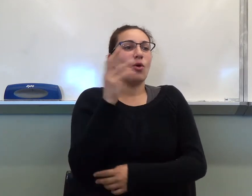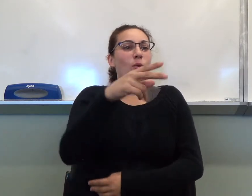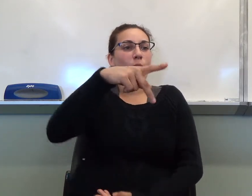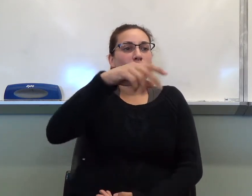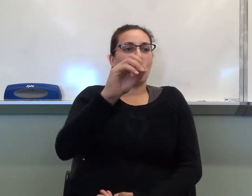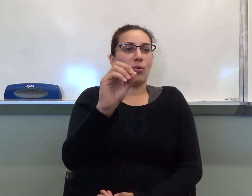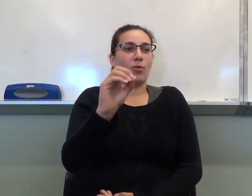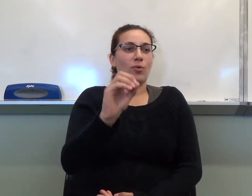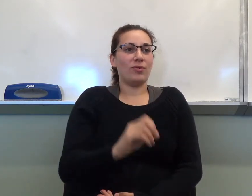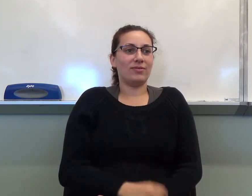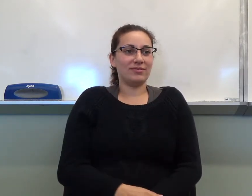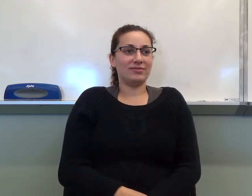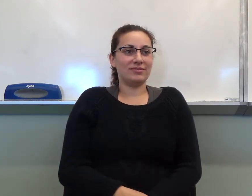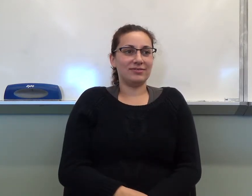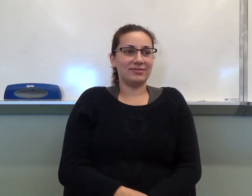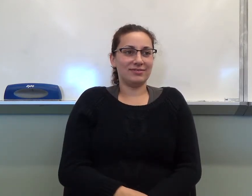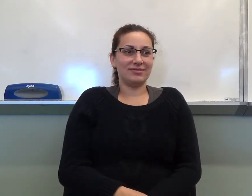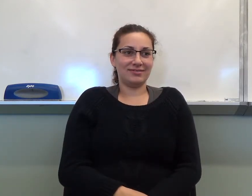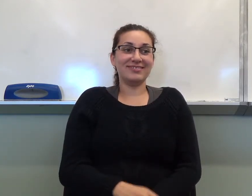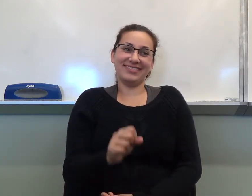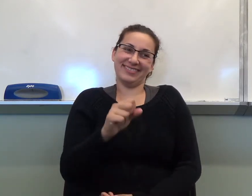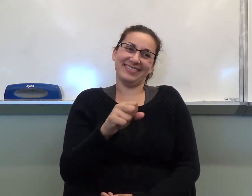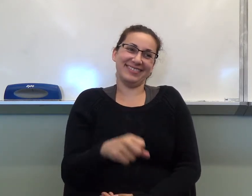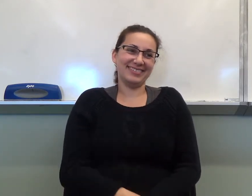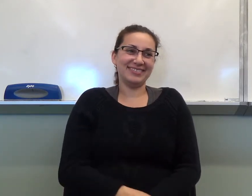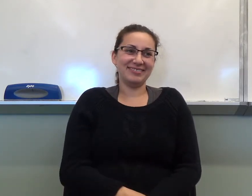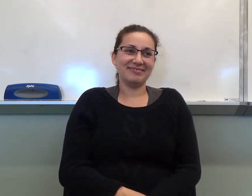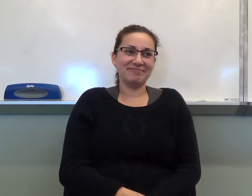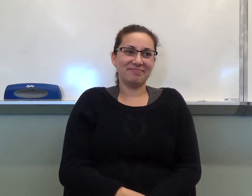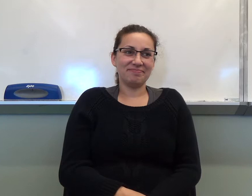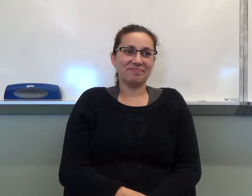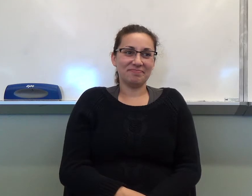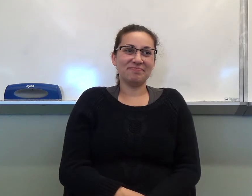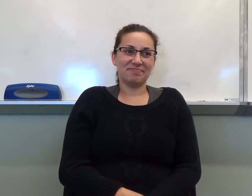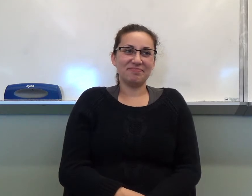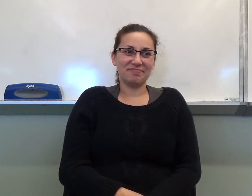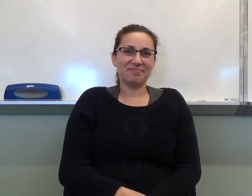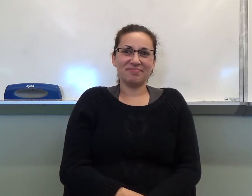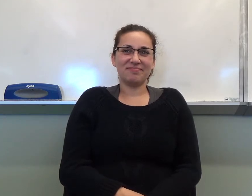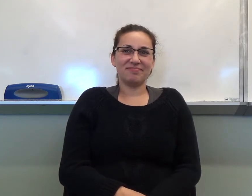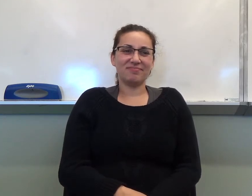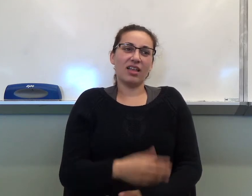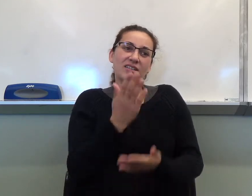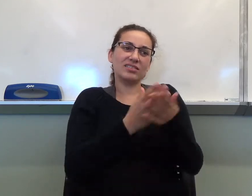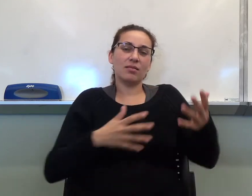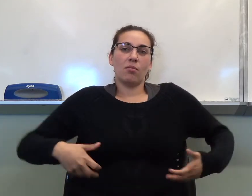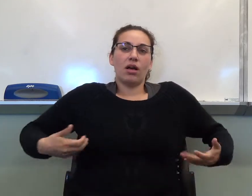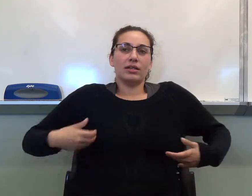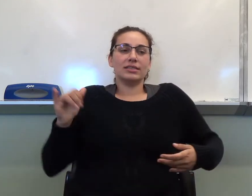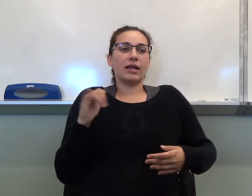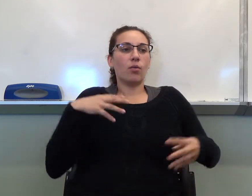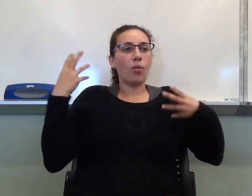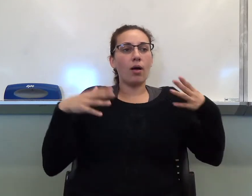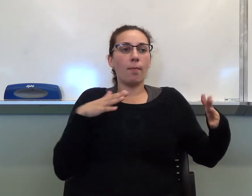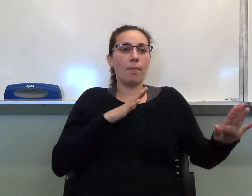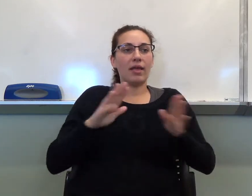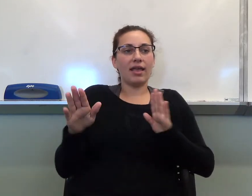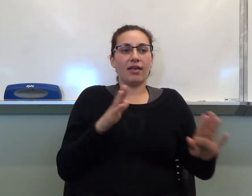course also the prefix line. You need to have them on your cheat sheet, huh? Friday. All right. This